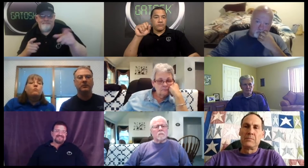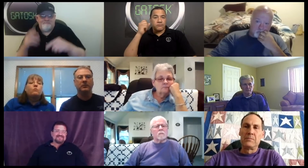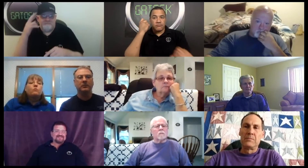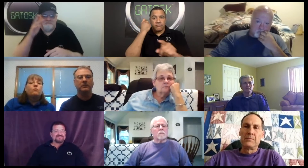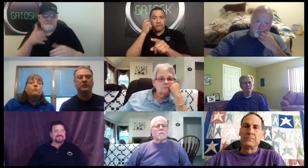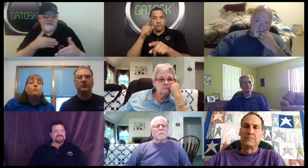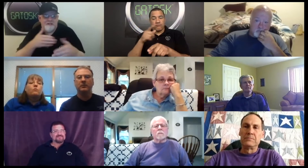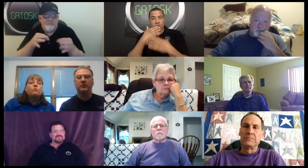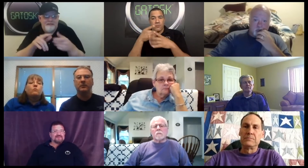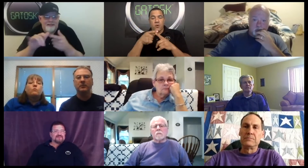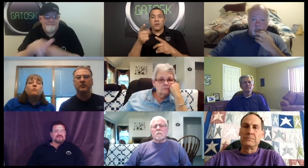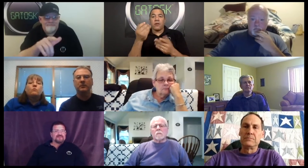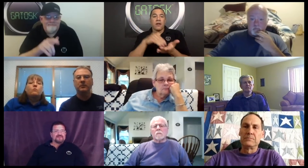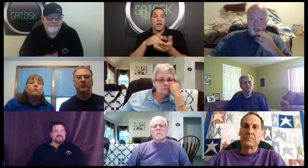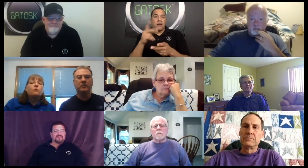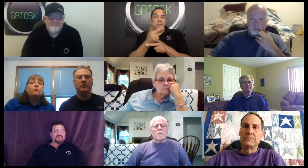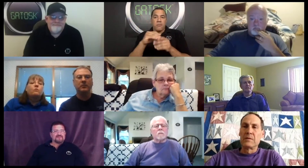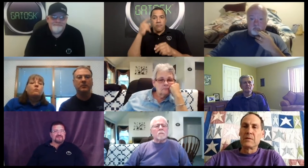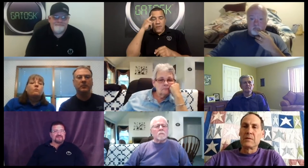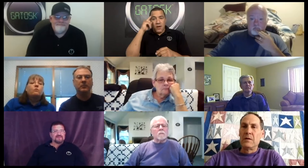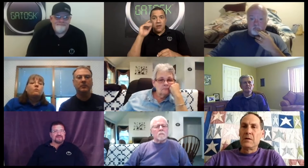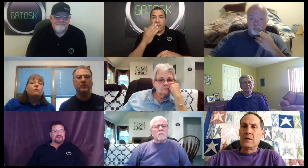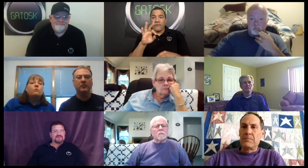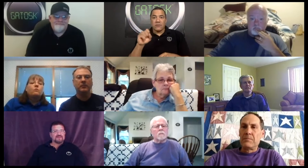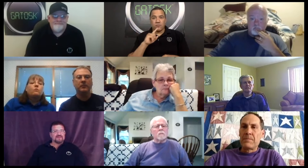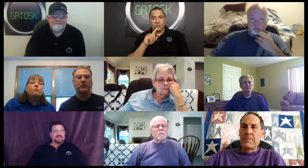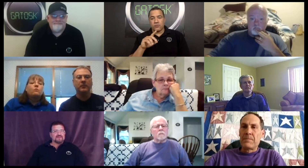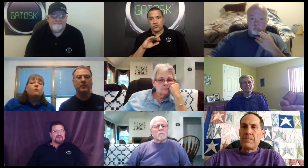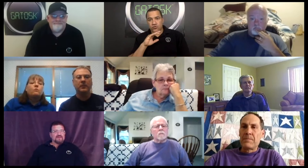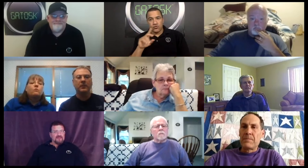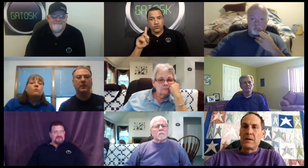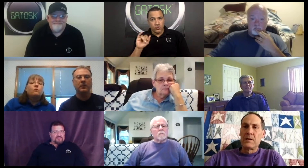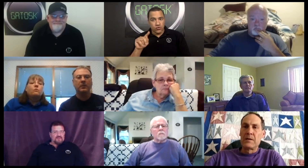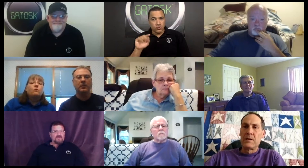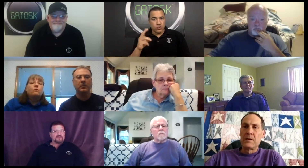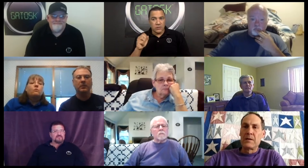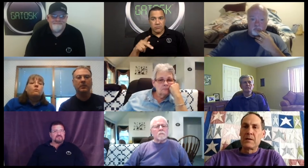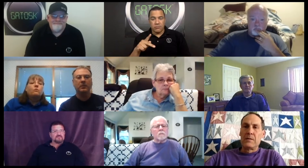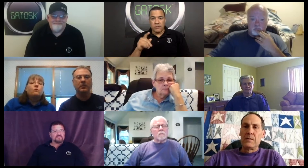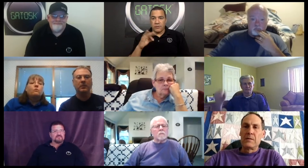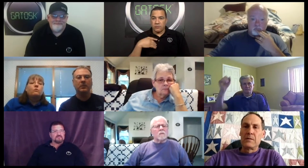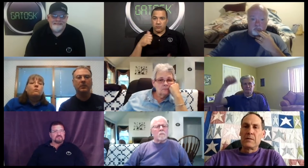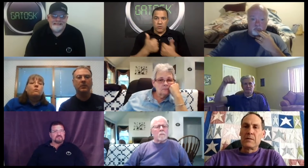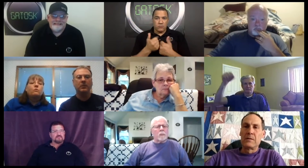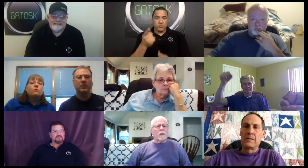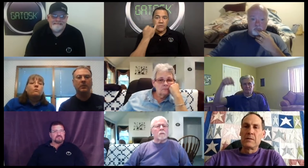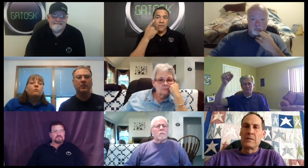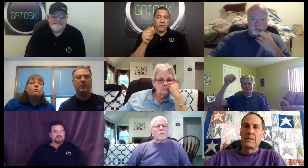yeah, I understand that. Again, we keep in mind that our fees are really dirt cheap. I